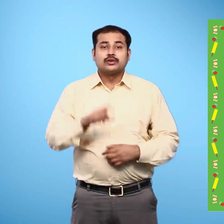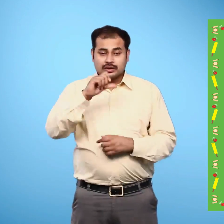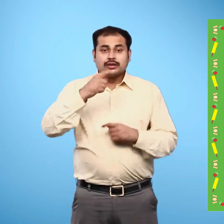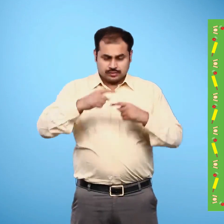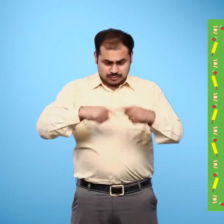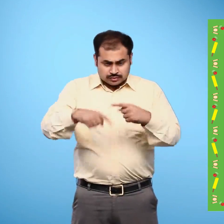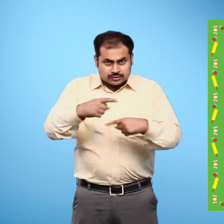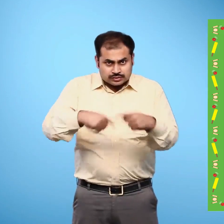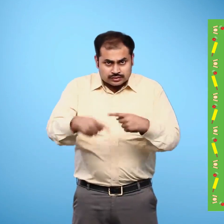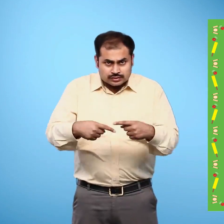Does a coin roll?